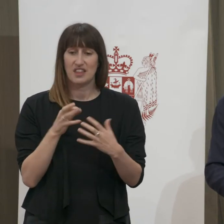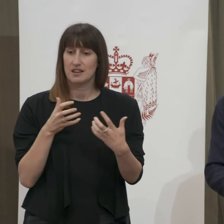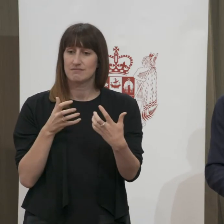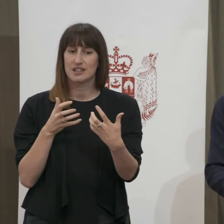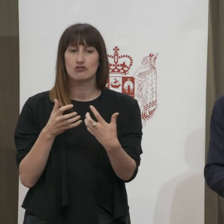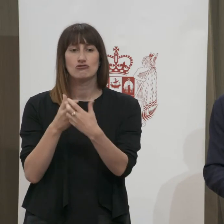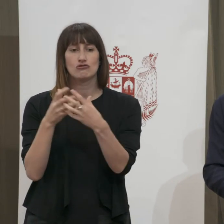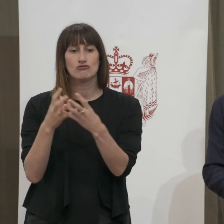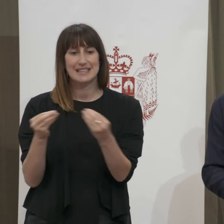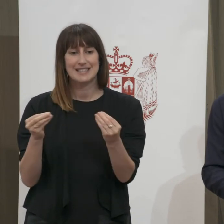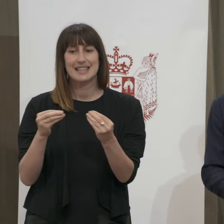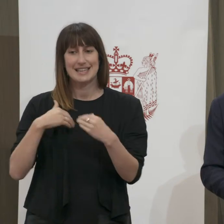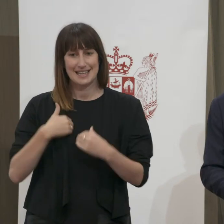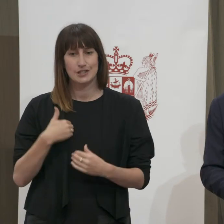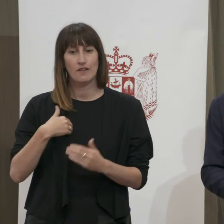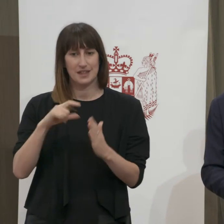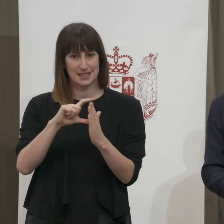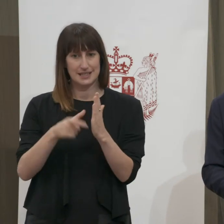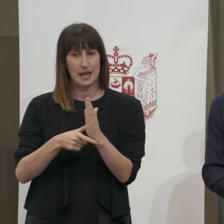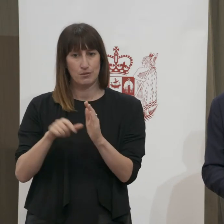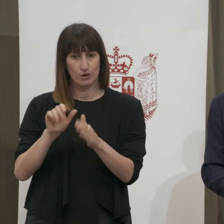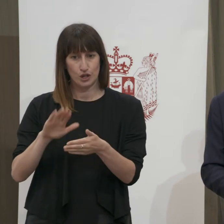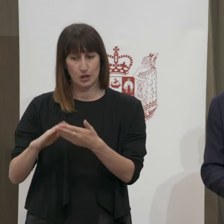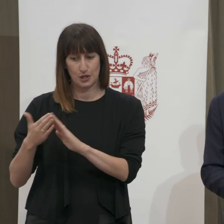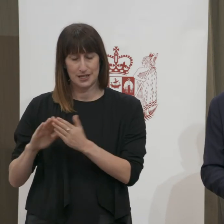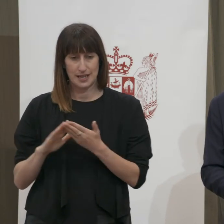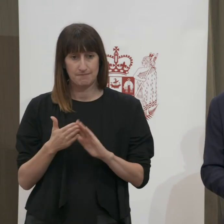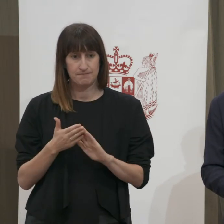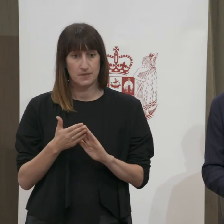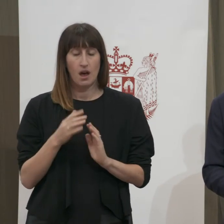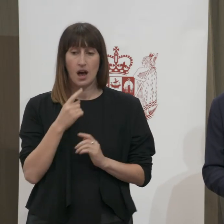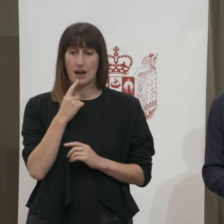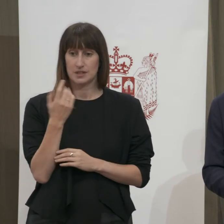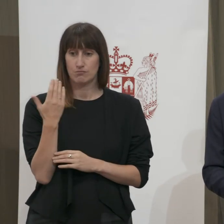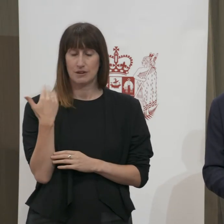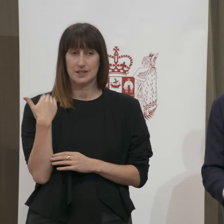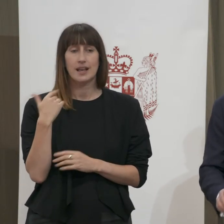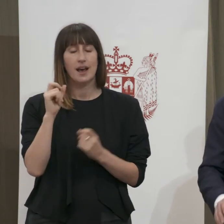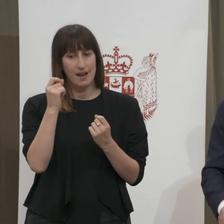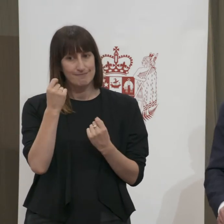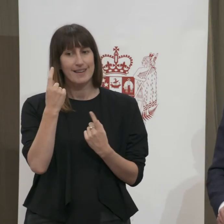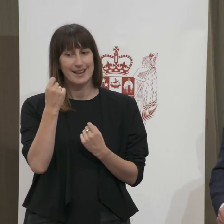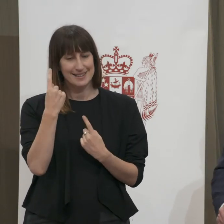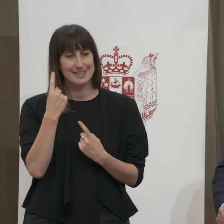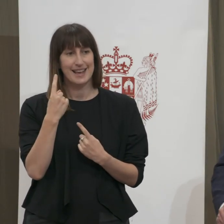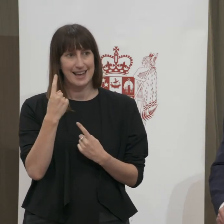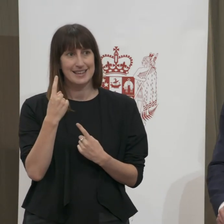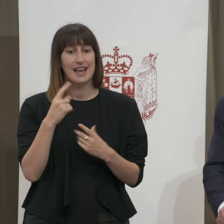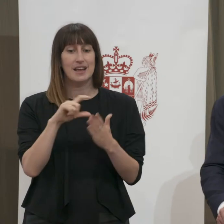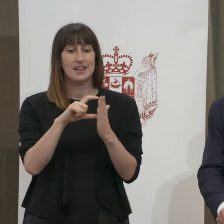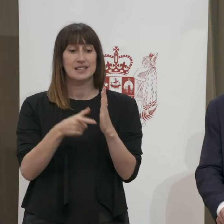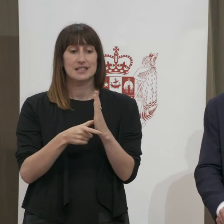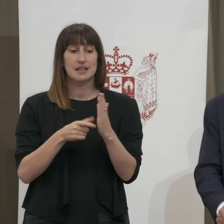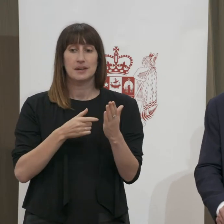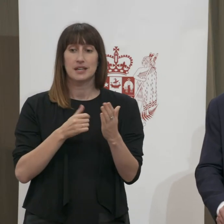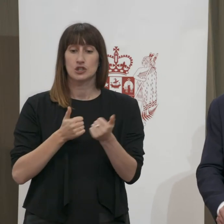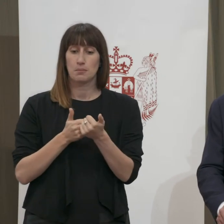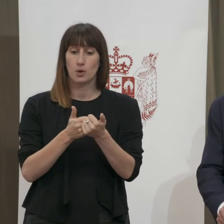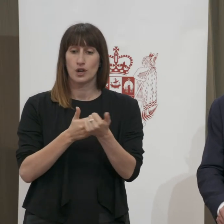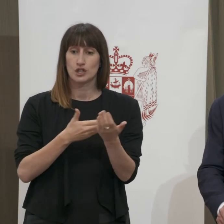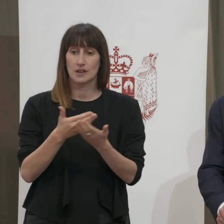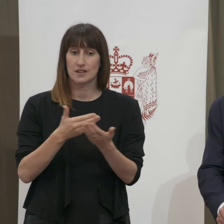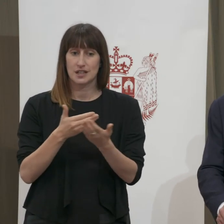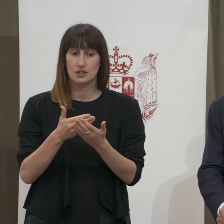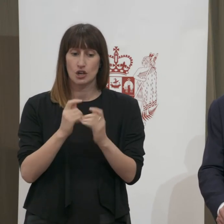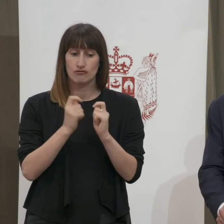disabled community. As I have said previously, we understand the difficulties in having disability support services treated